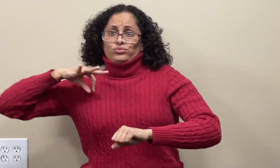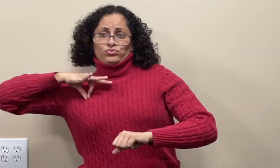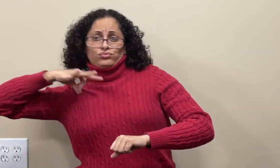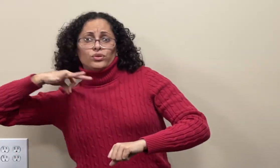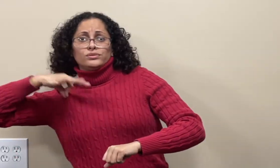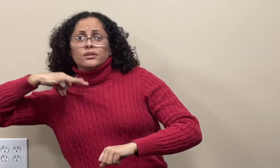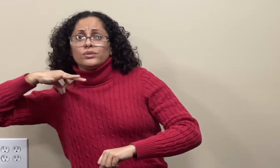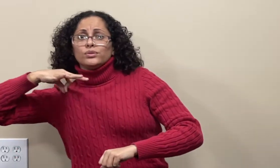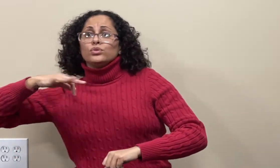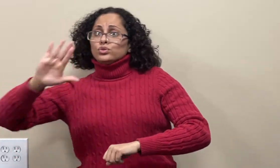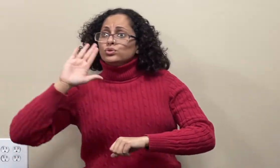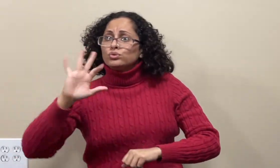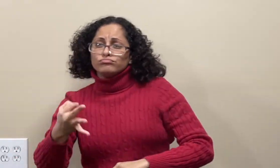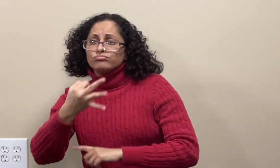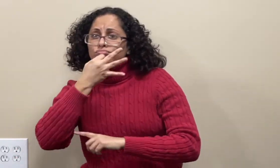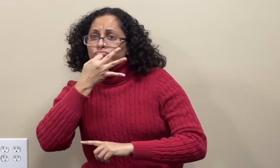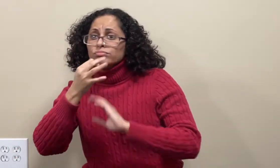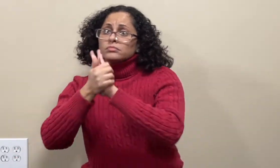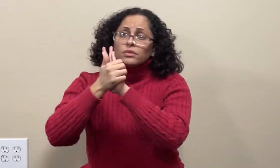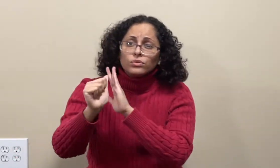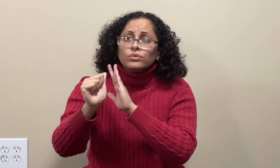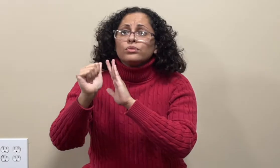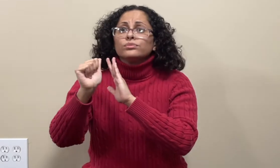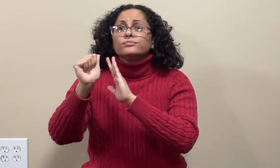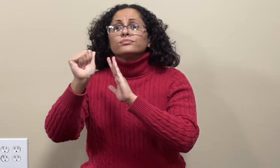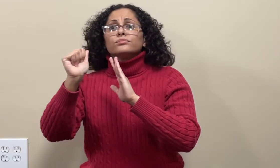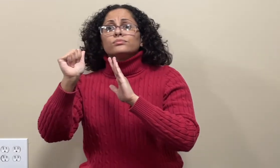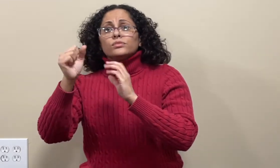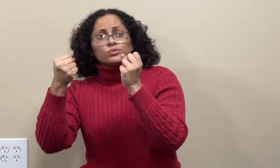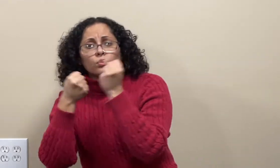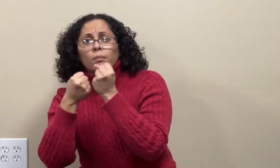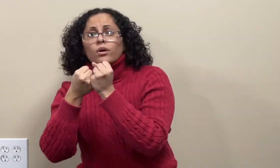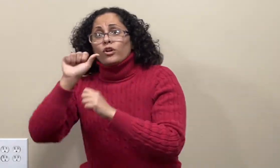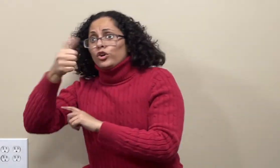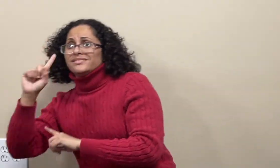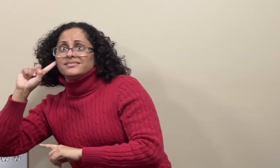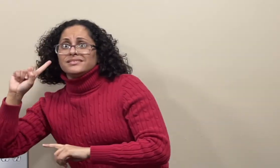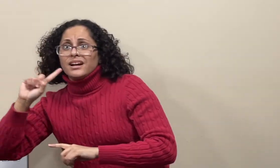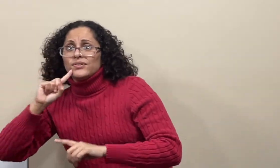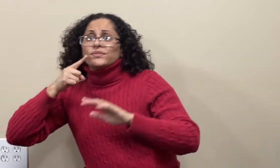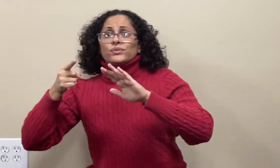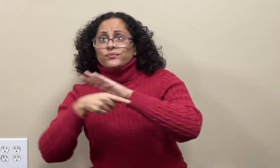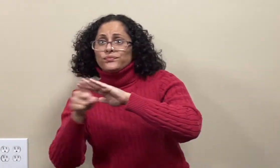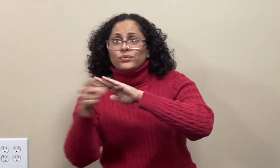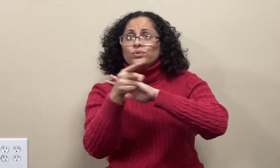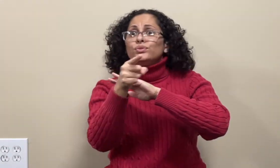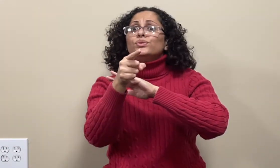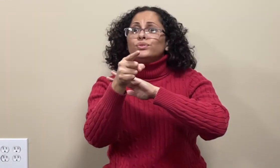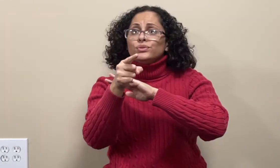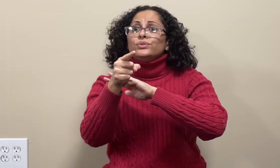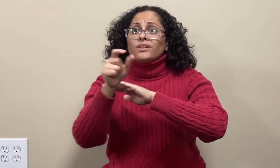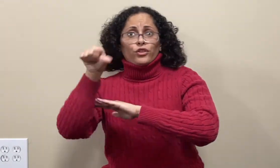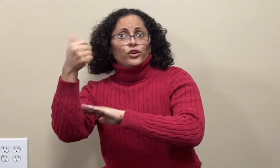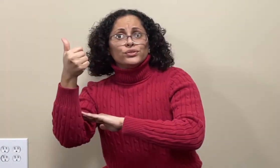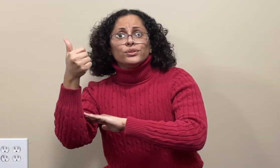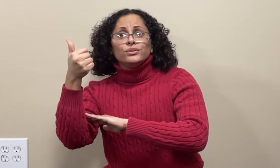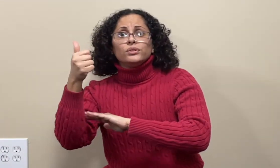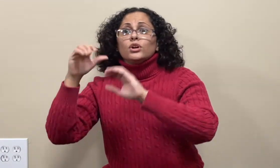others. Volunteer your work-related talents to local deaf refugee organizations. Our goal is that